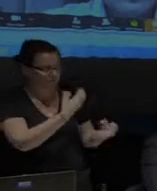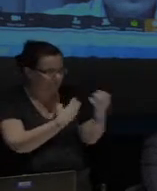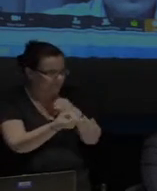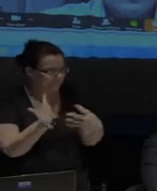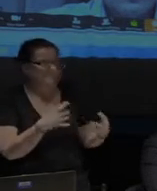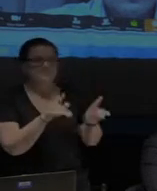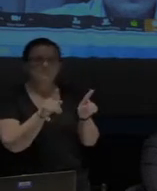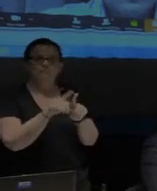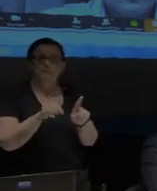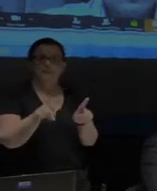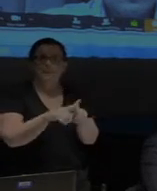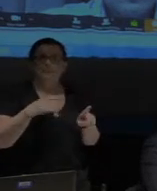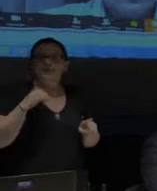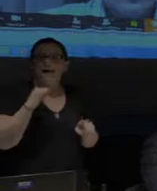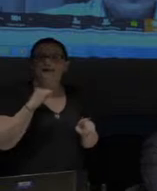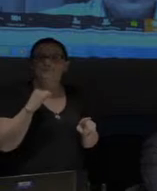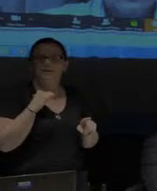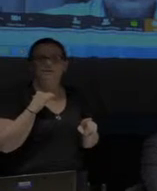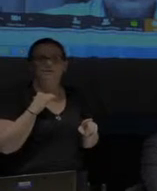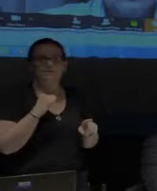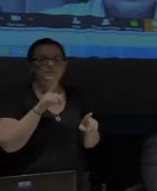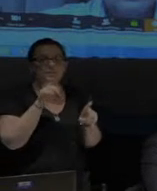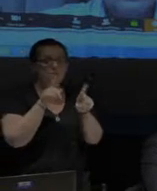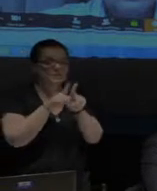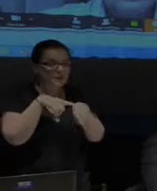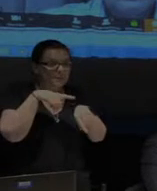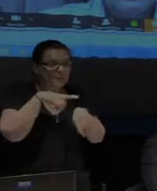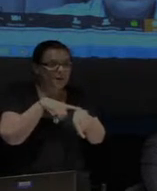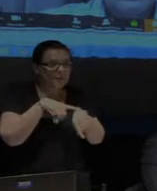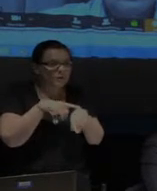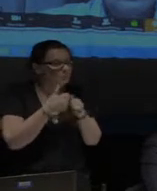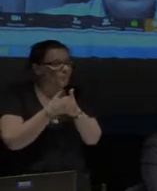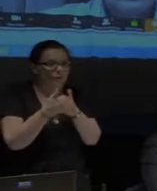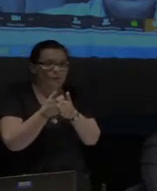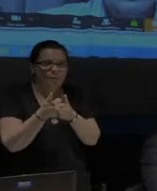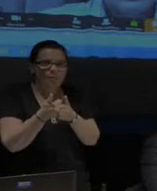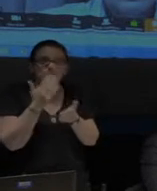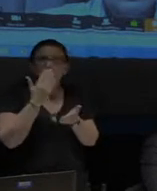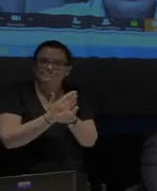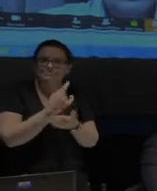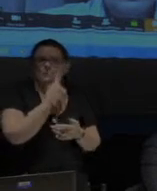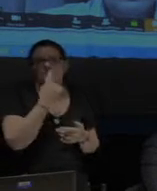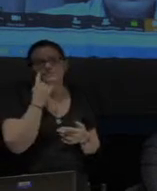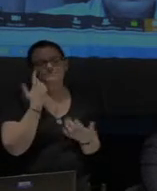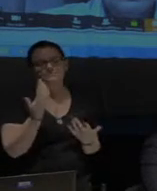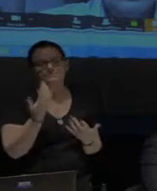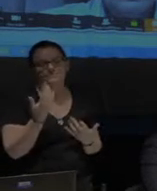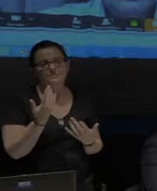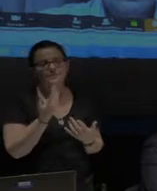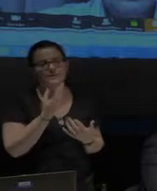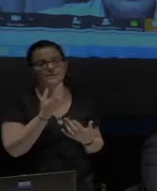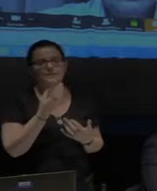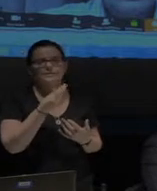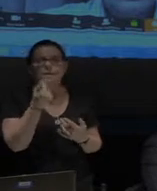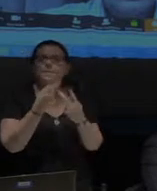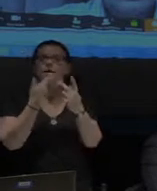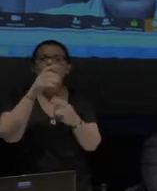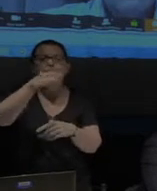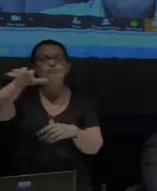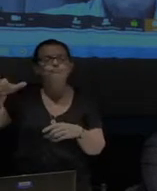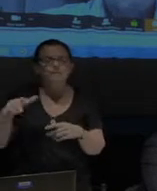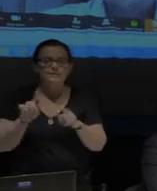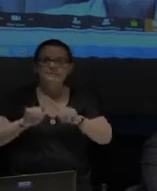got here, but at the same time, actually, it's not a given in so many sectors. It's not a given in so many countries. So